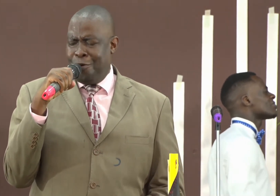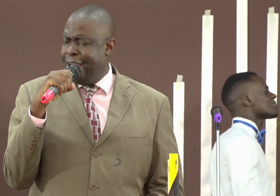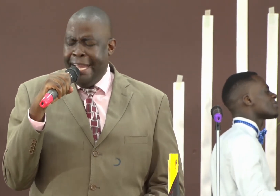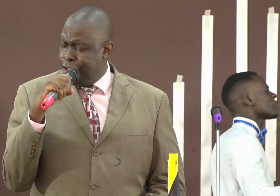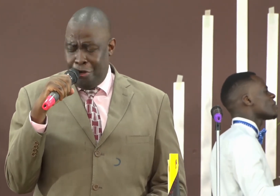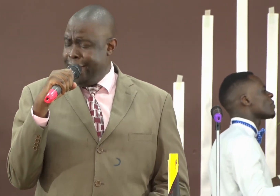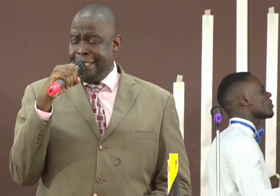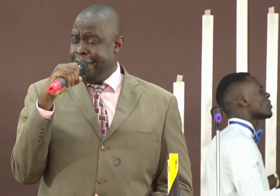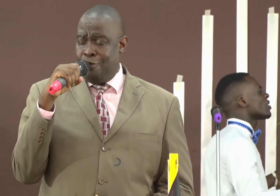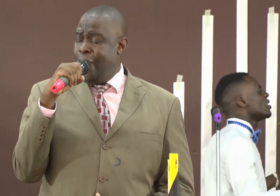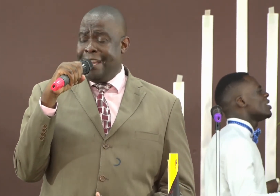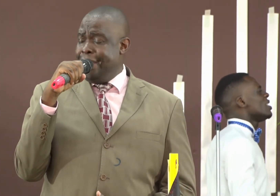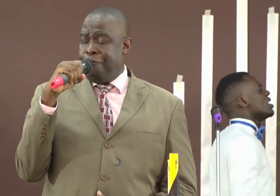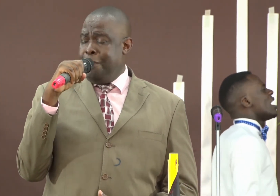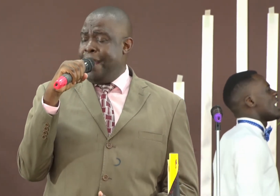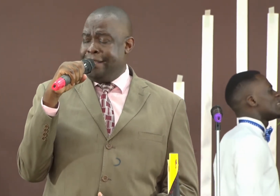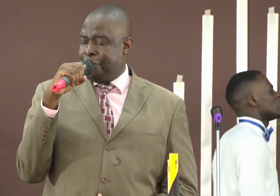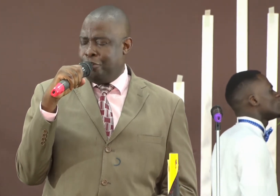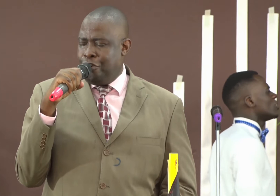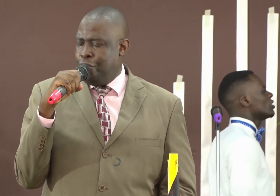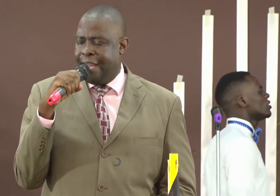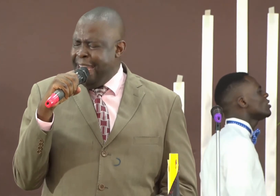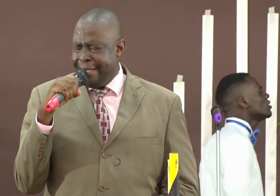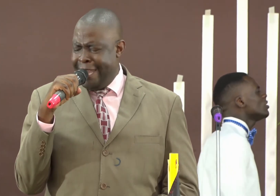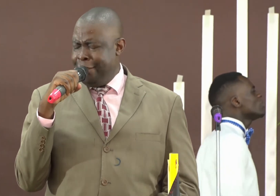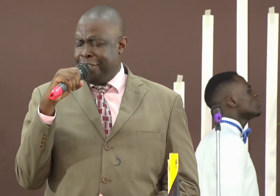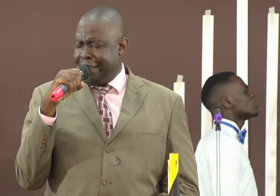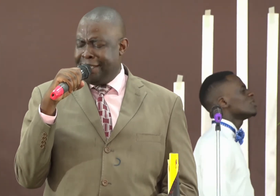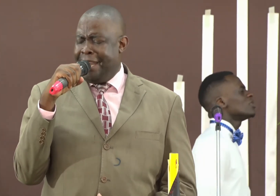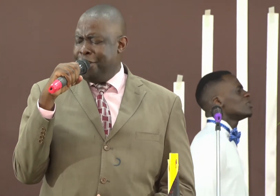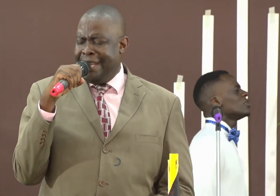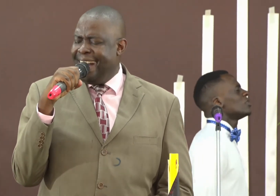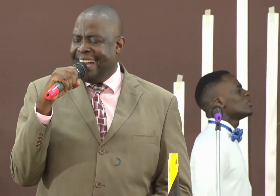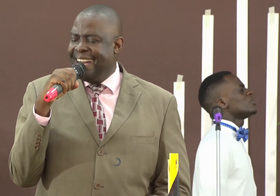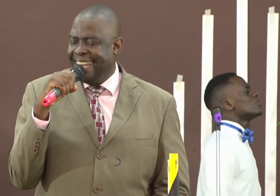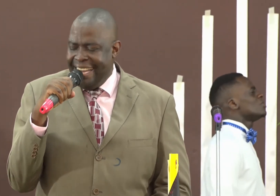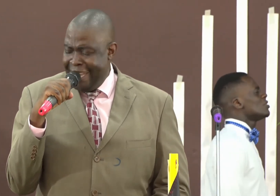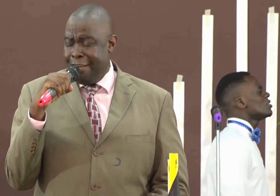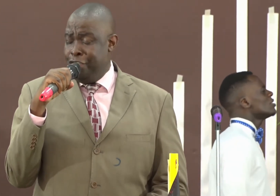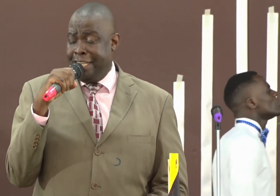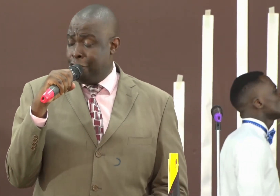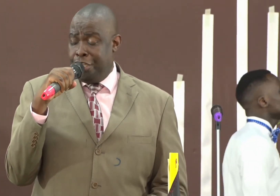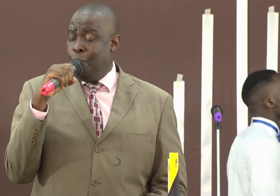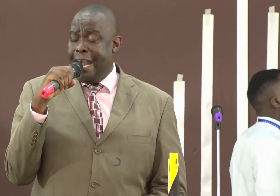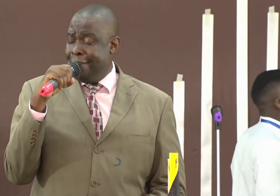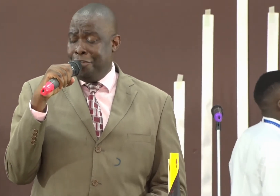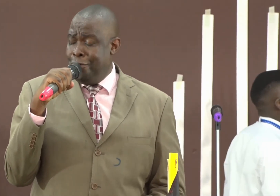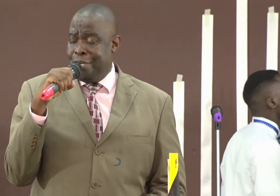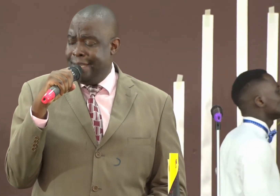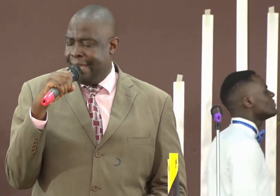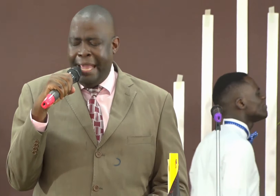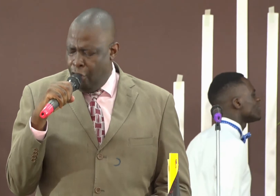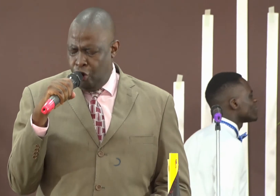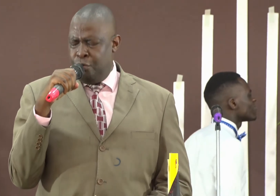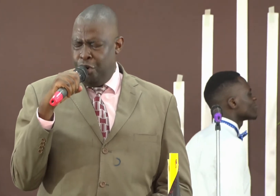masoko Tulete kwangalia pe masoko Nenzeke zayona Ekote tujewayo